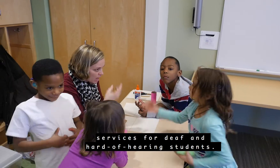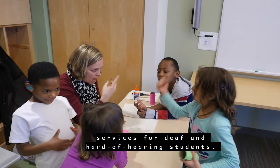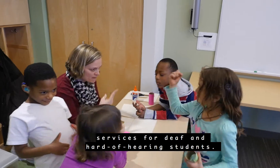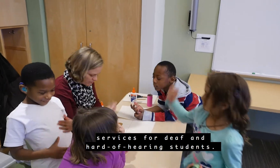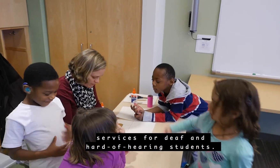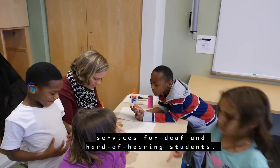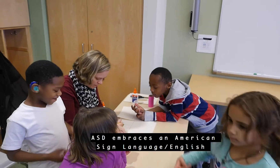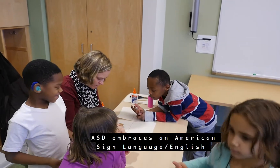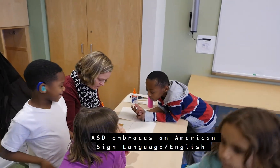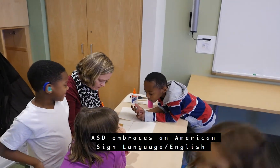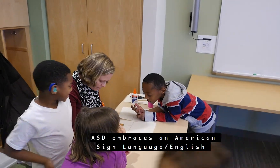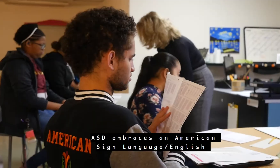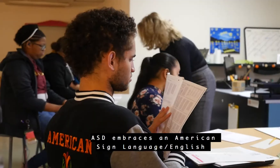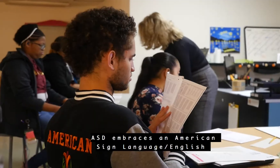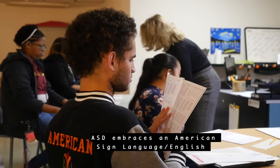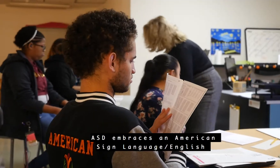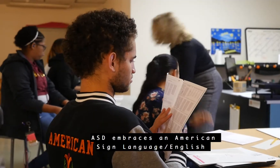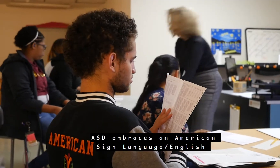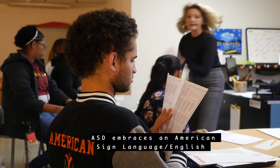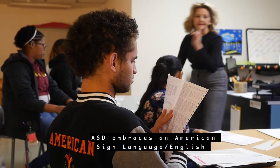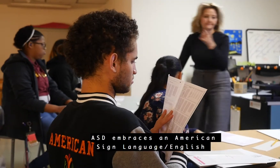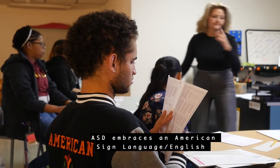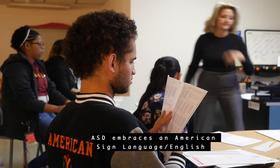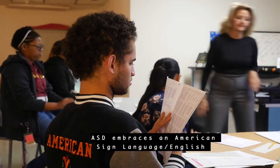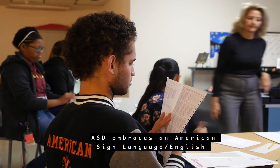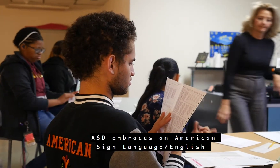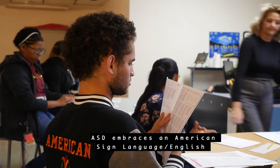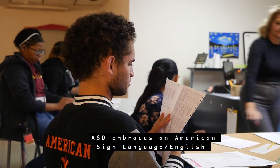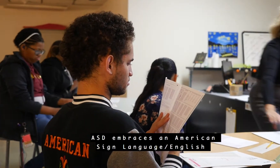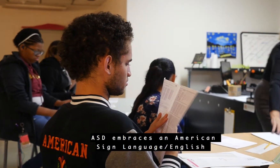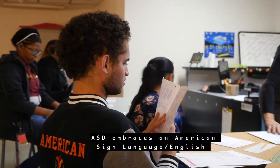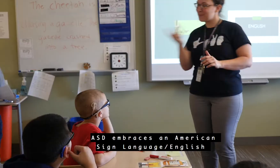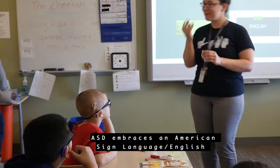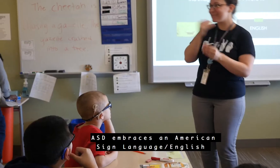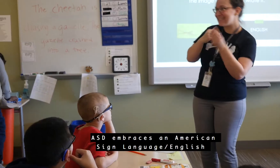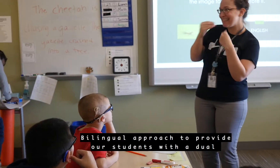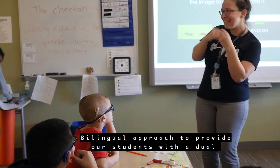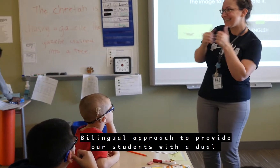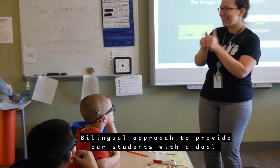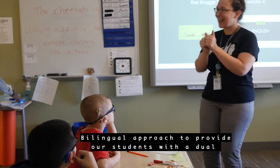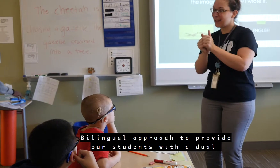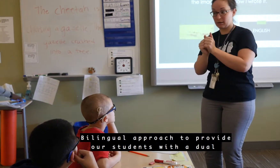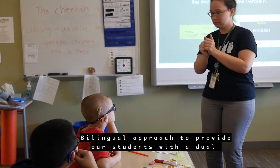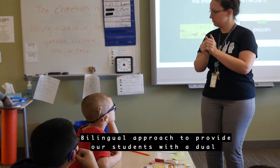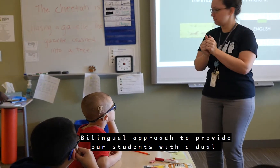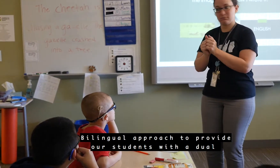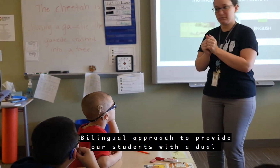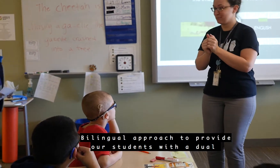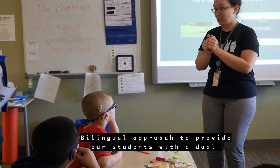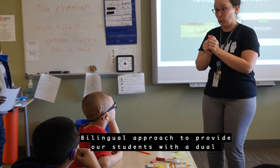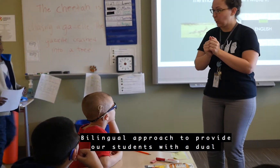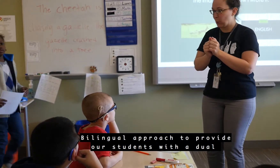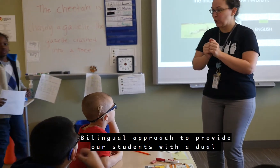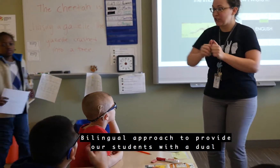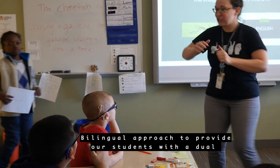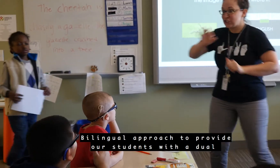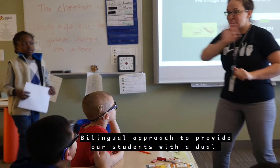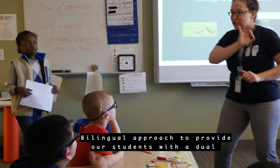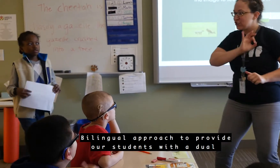students. ASD embraces an American Sign Language, English bilingual approach to provide our students with a